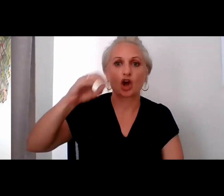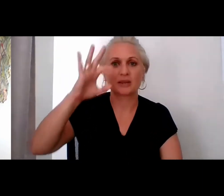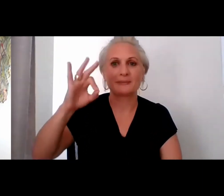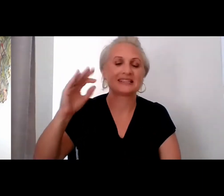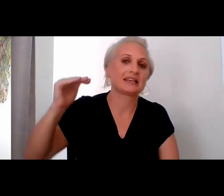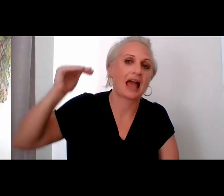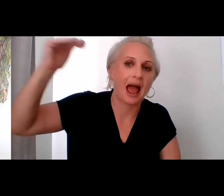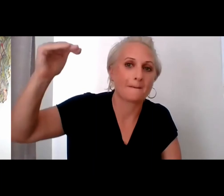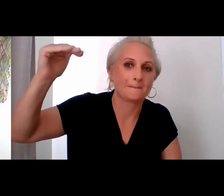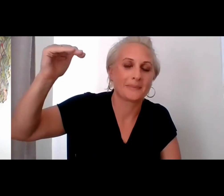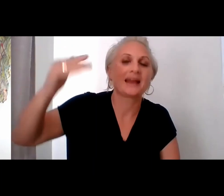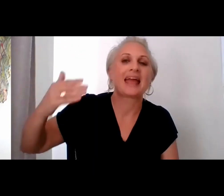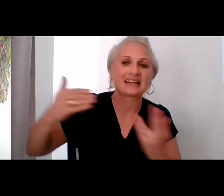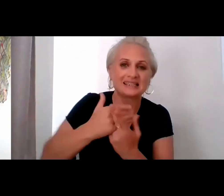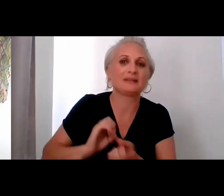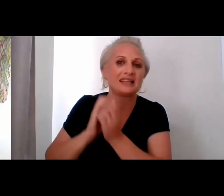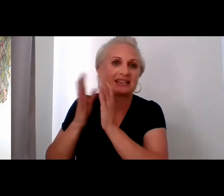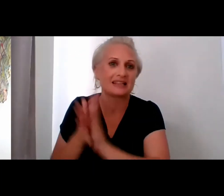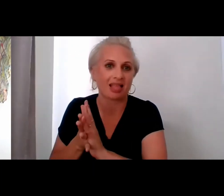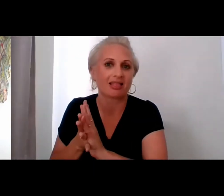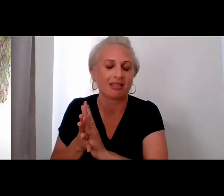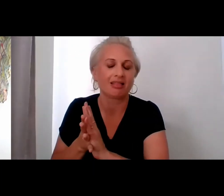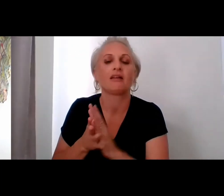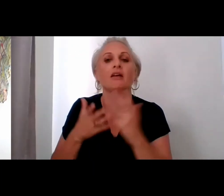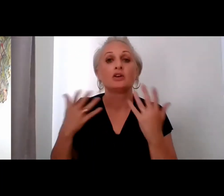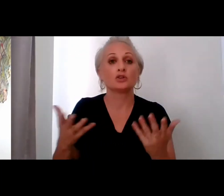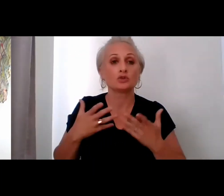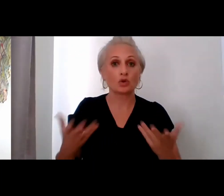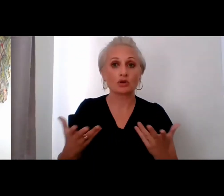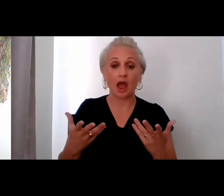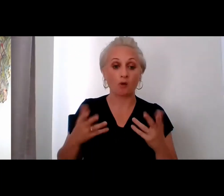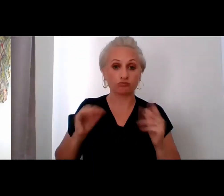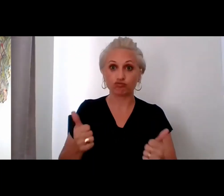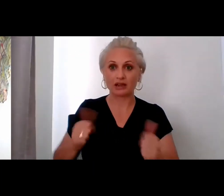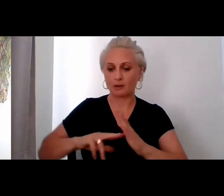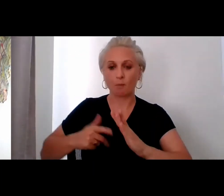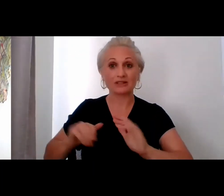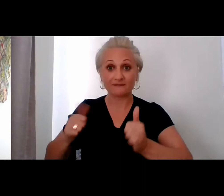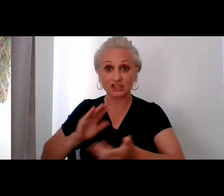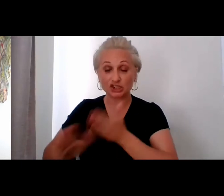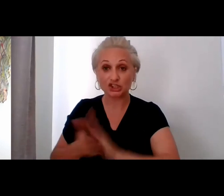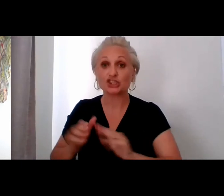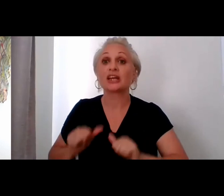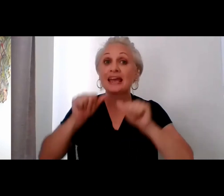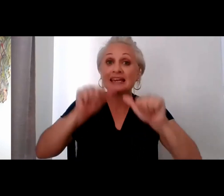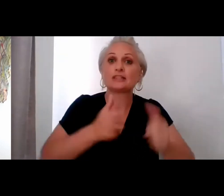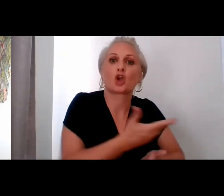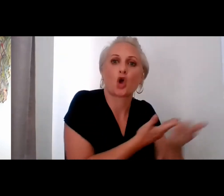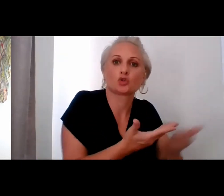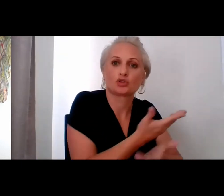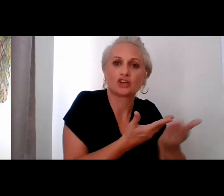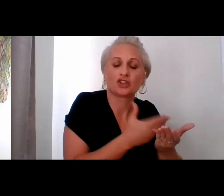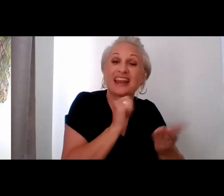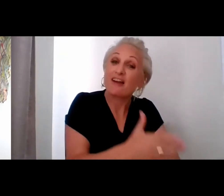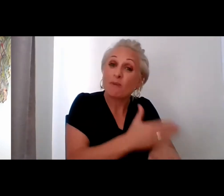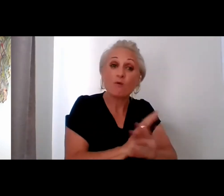Now you have an accessibility policy drafted, consultation comes next. If you have not consulted prior to